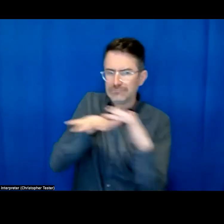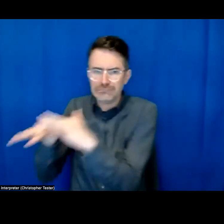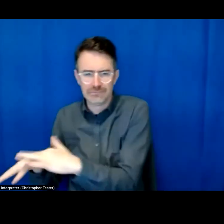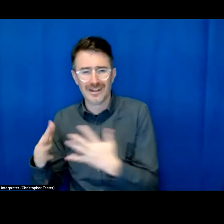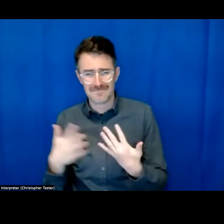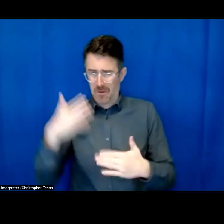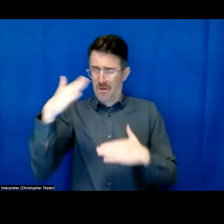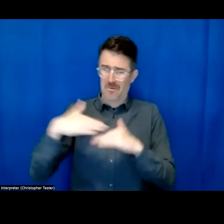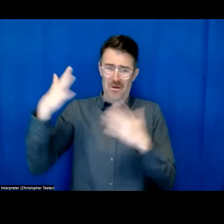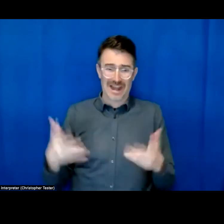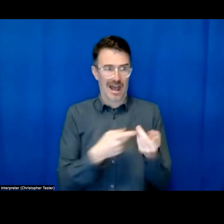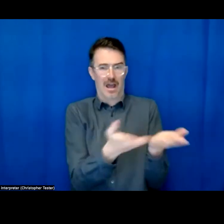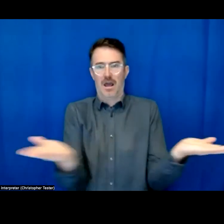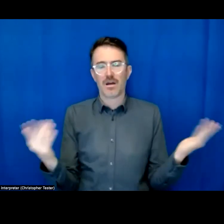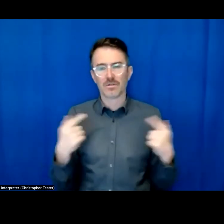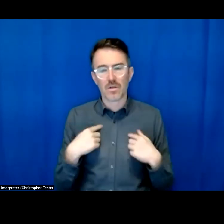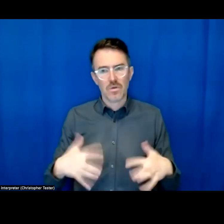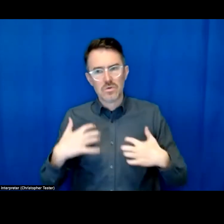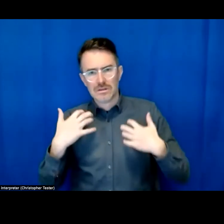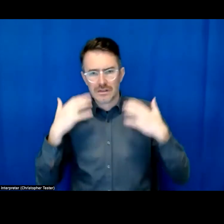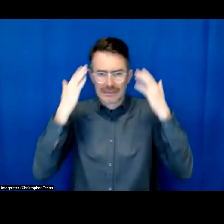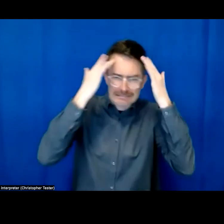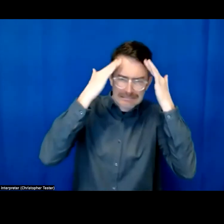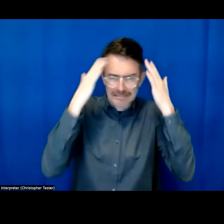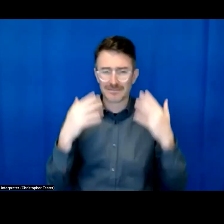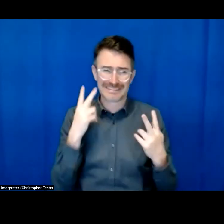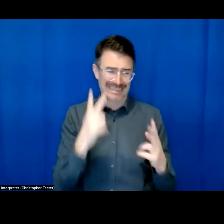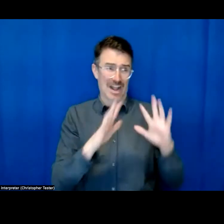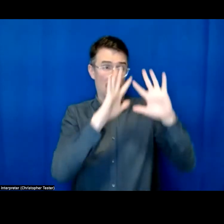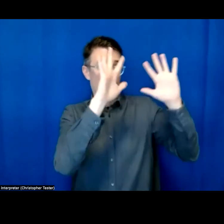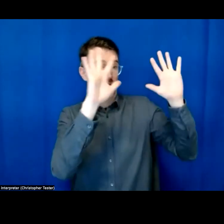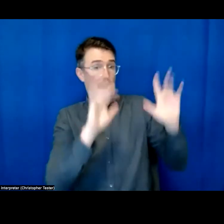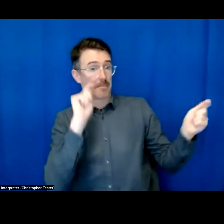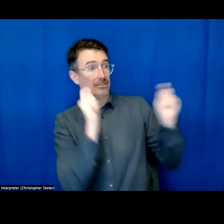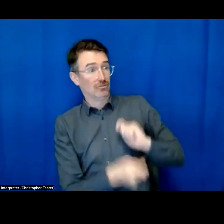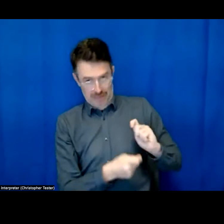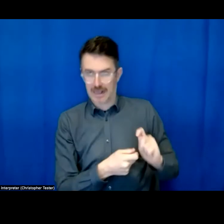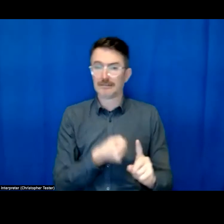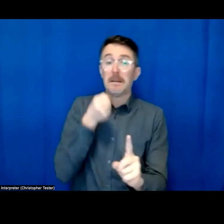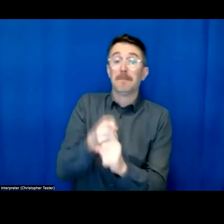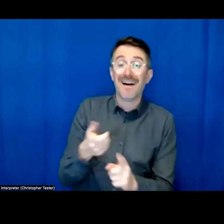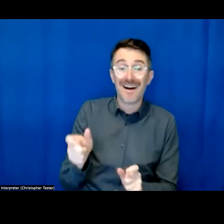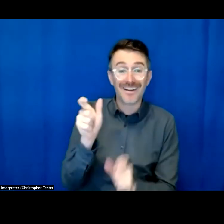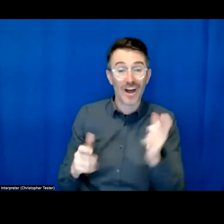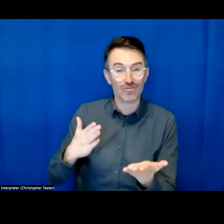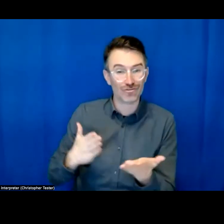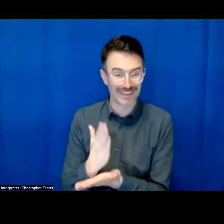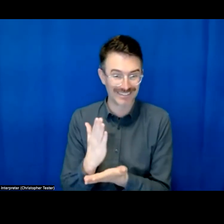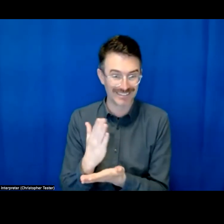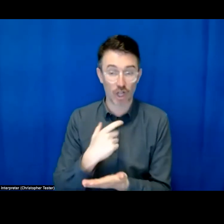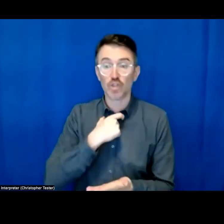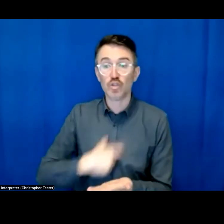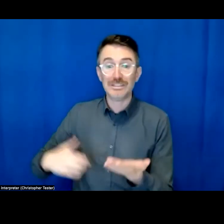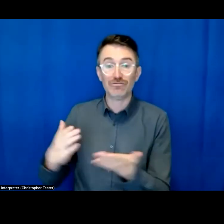we know that the poorest and most marginalized and vulnerable, including women and girls in their diversity and persons